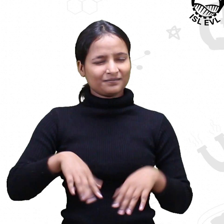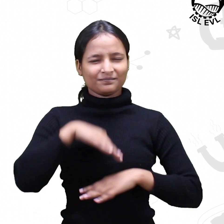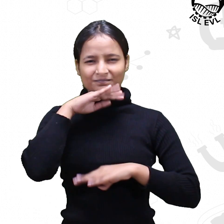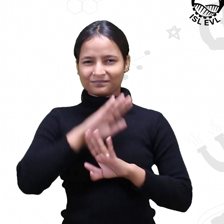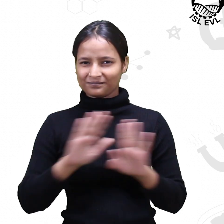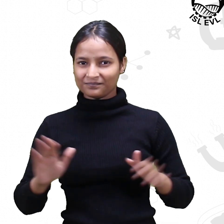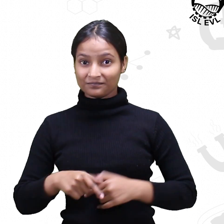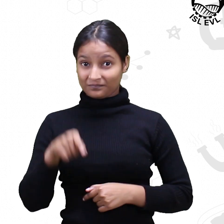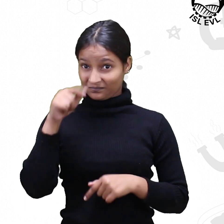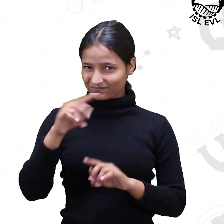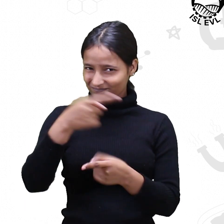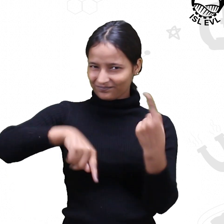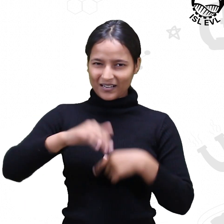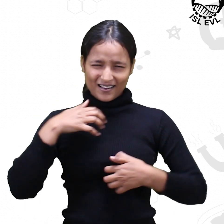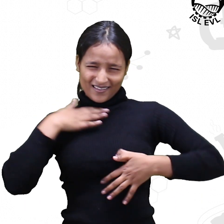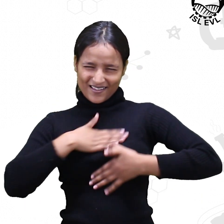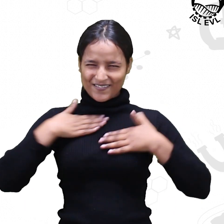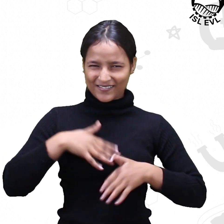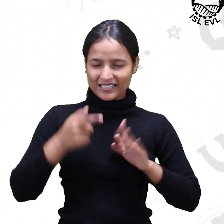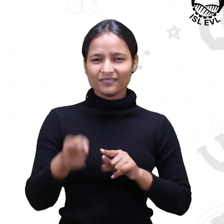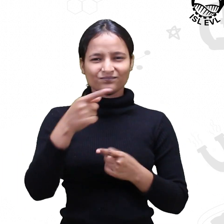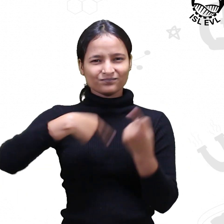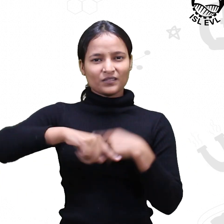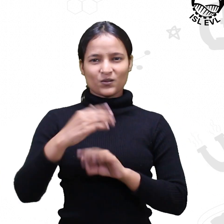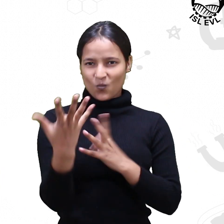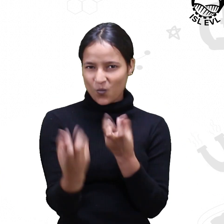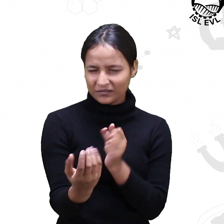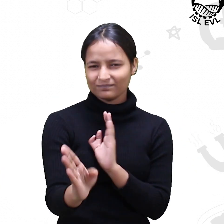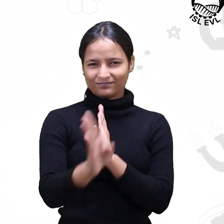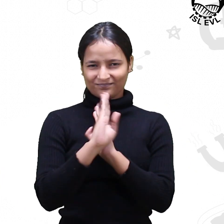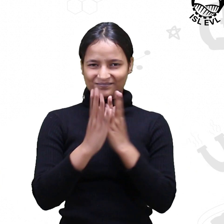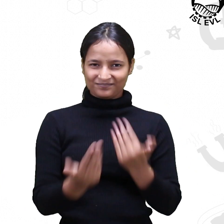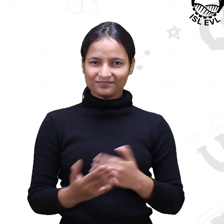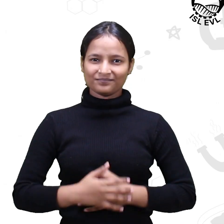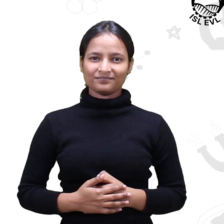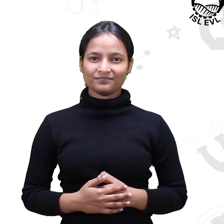today. If you enjoyed listening to our episodes, make sure to visit our website